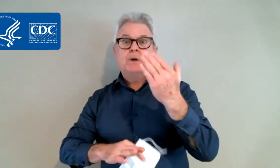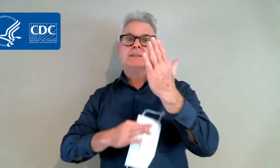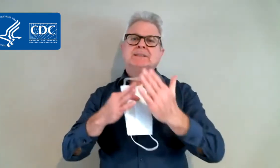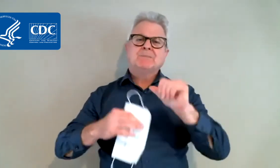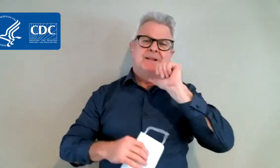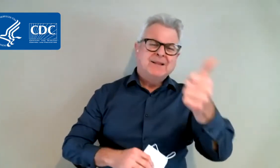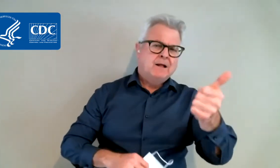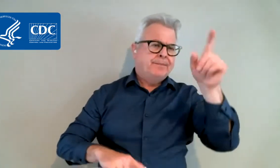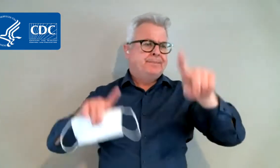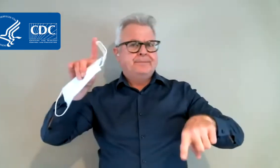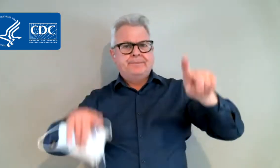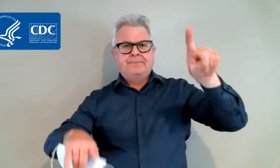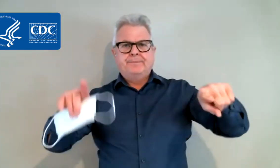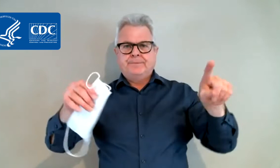mask is more transparent